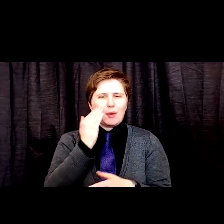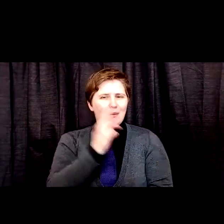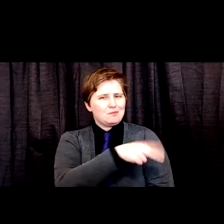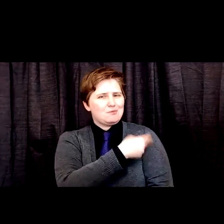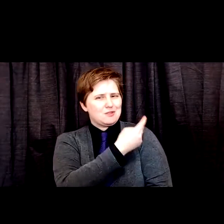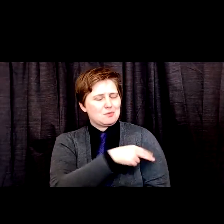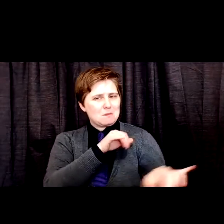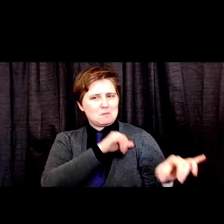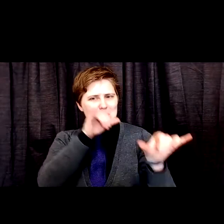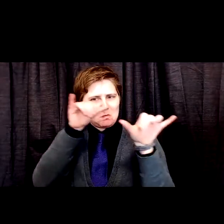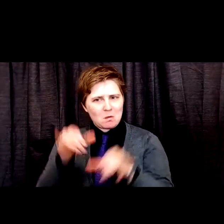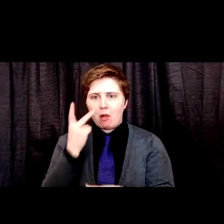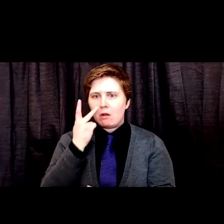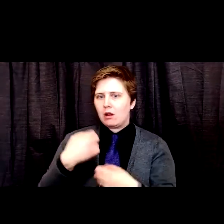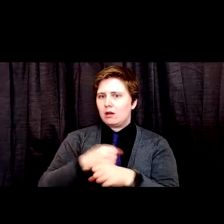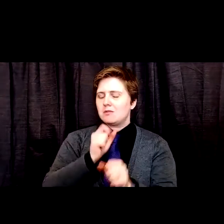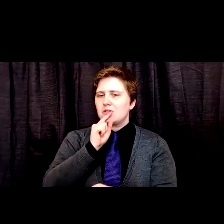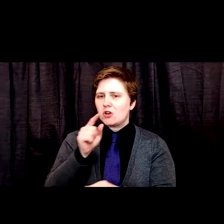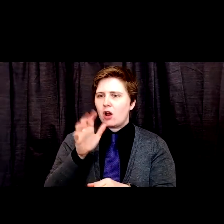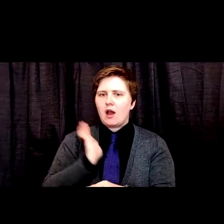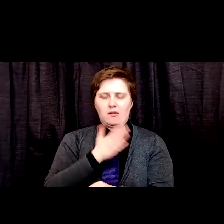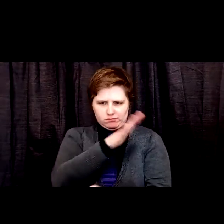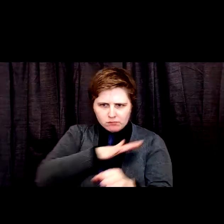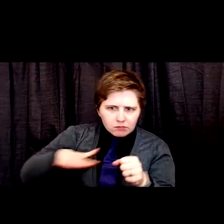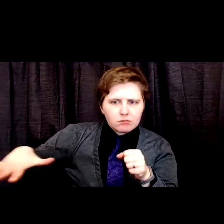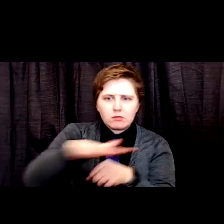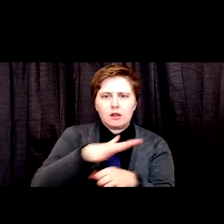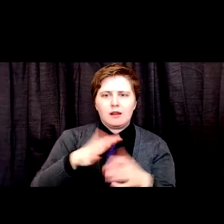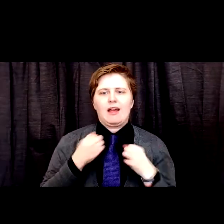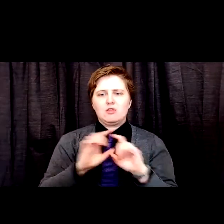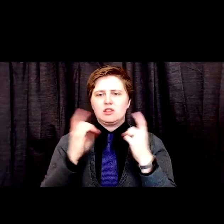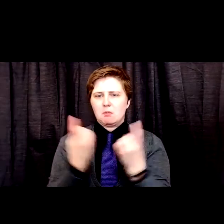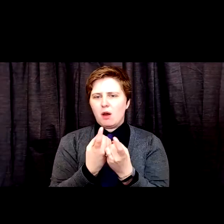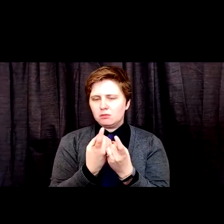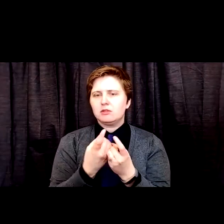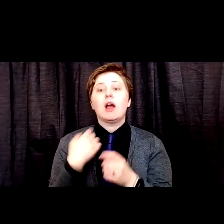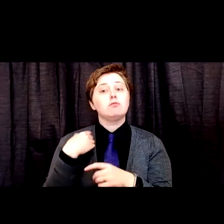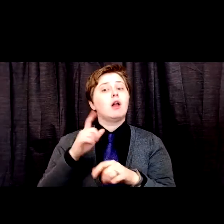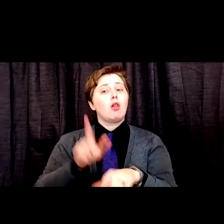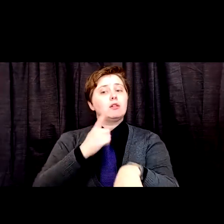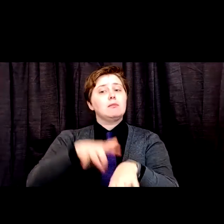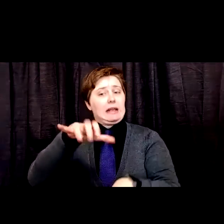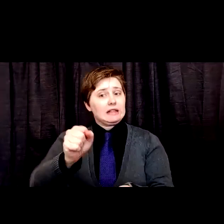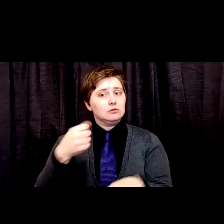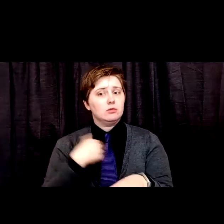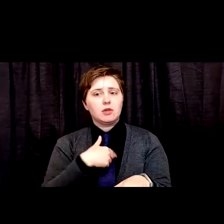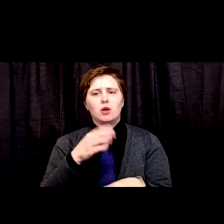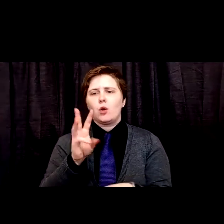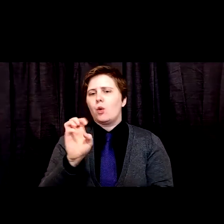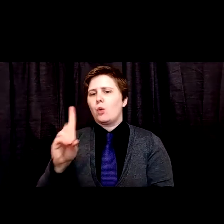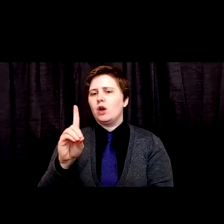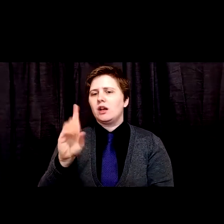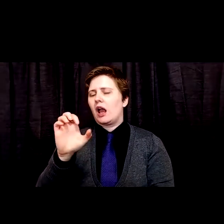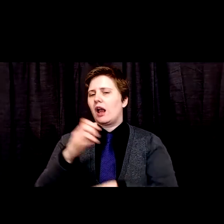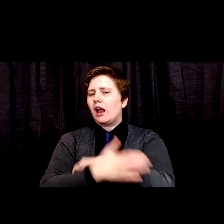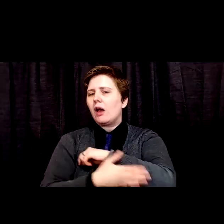we also are looking at making sure that we're regionalized with our health departments, and we have been for a long time. Wood County has been our regional coordinator for the last